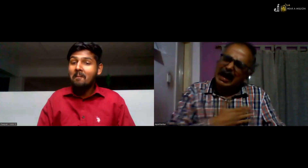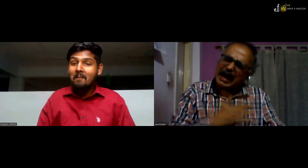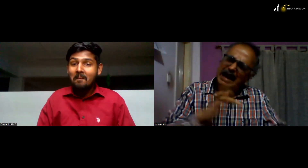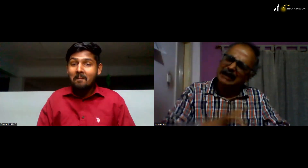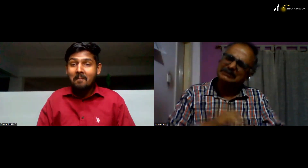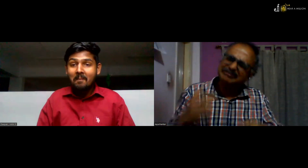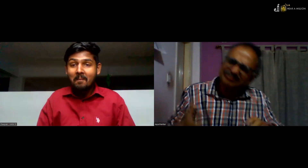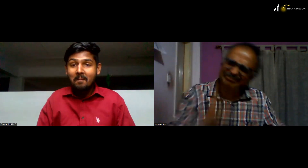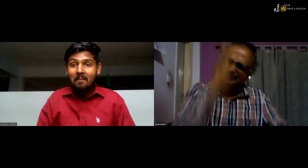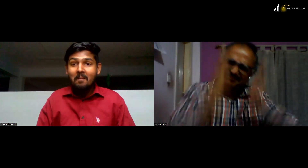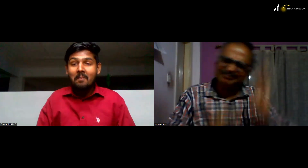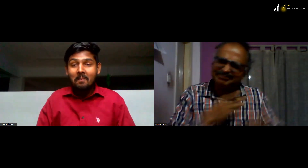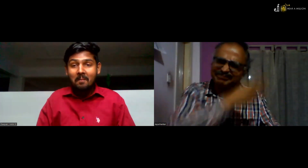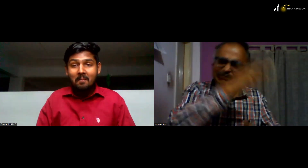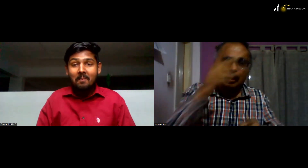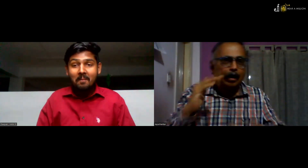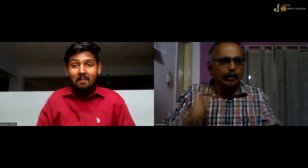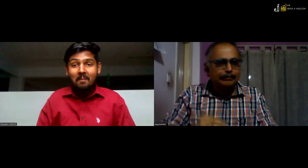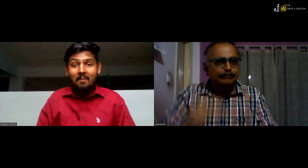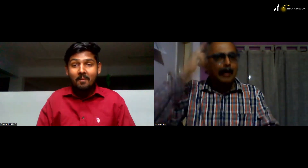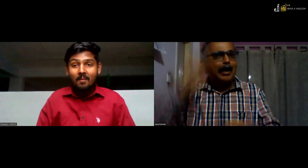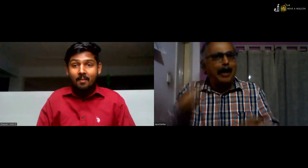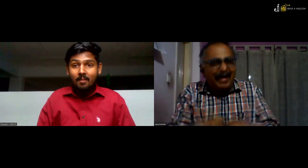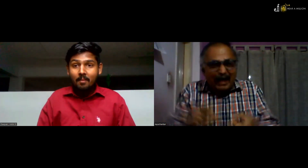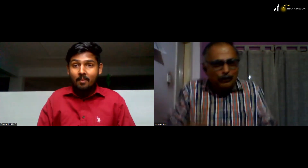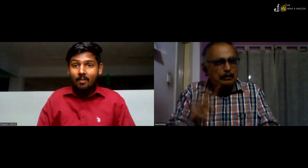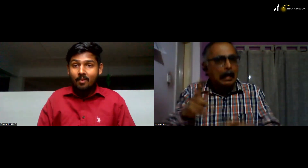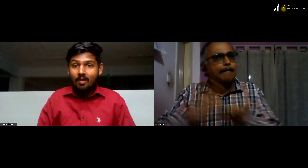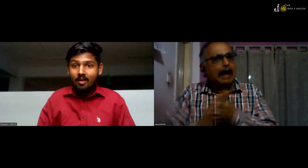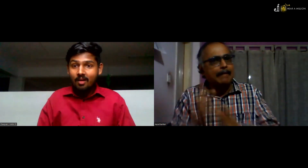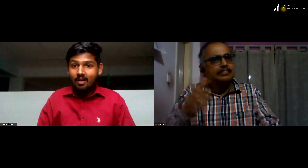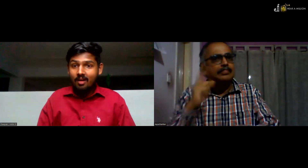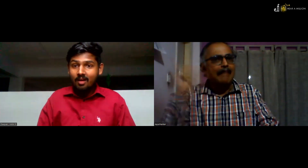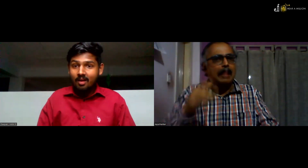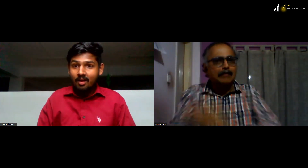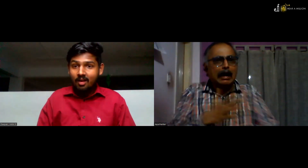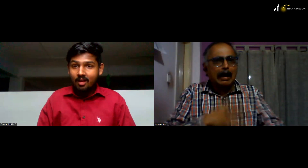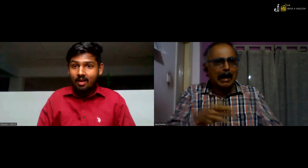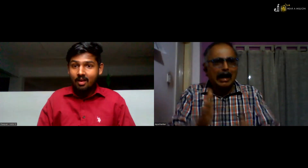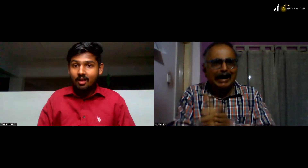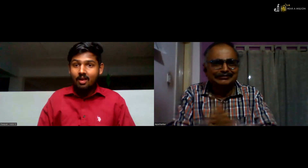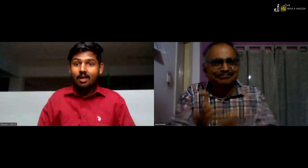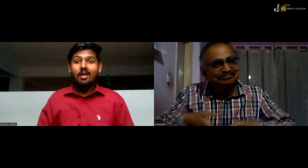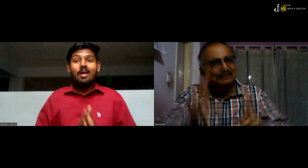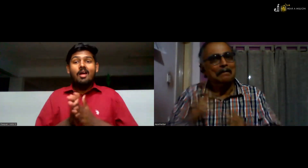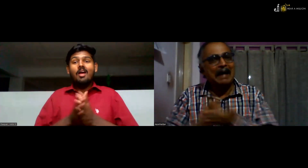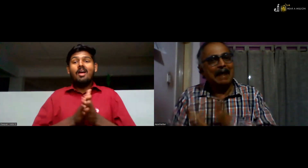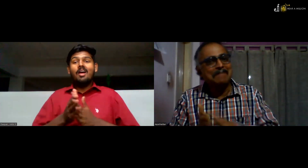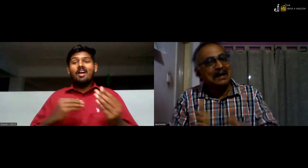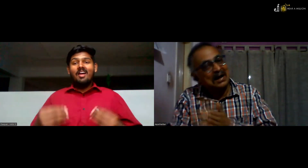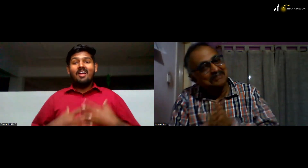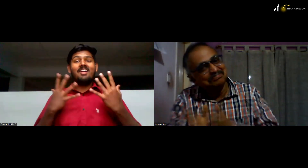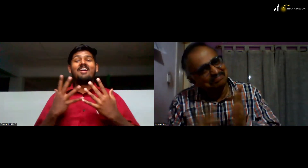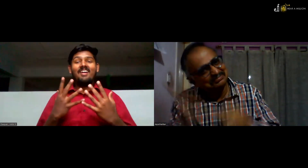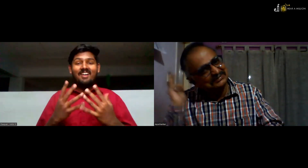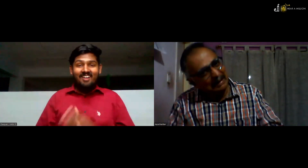I was so keen to be with my family, and we were traveling here and there. So this is how I want that my family can go up with me.